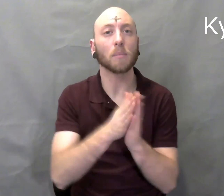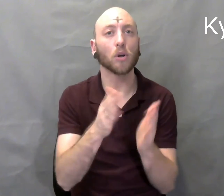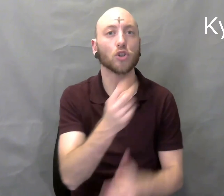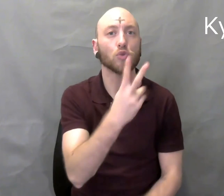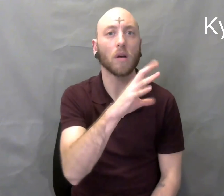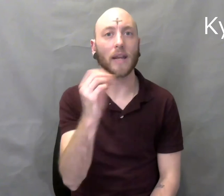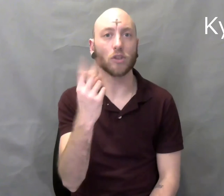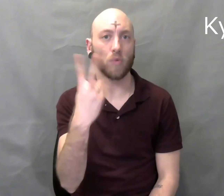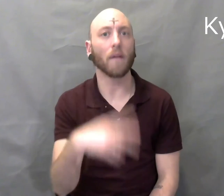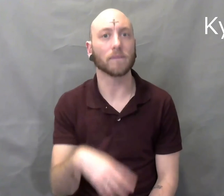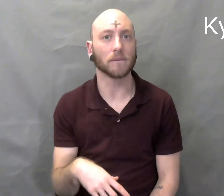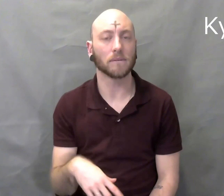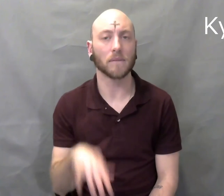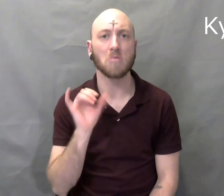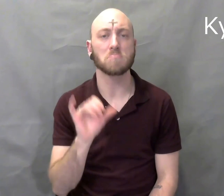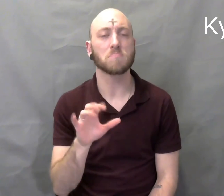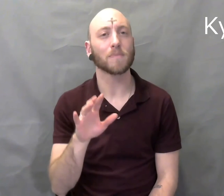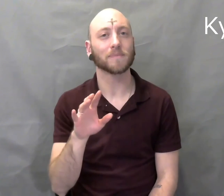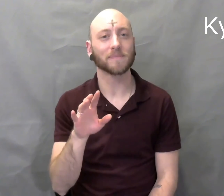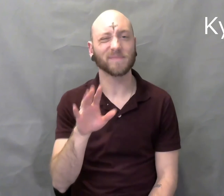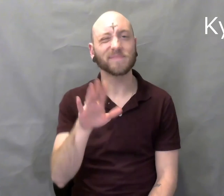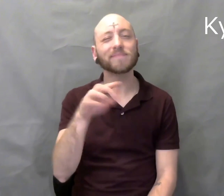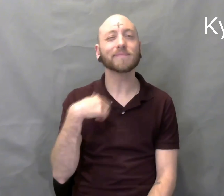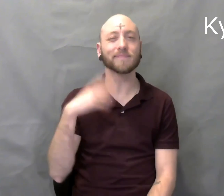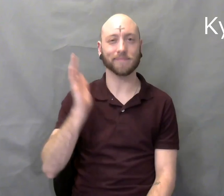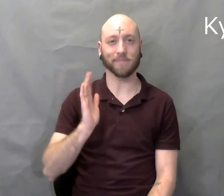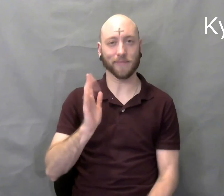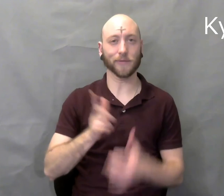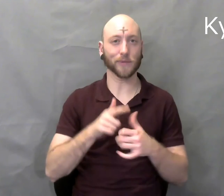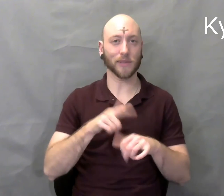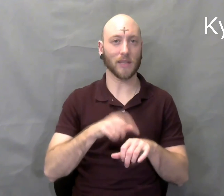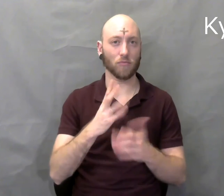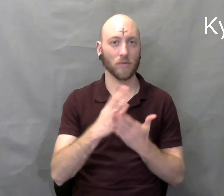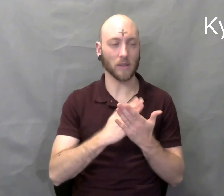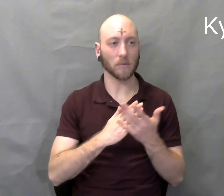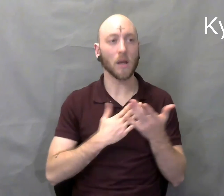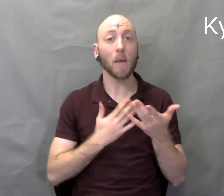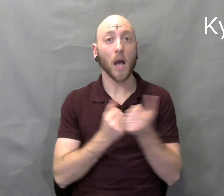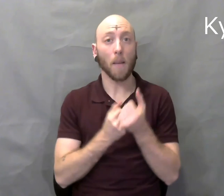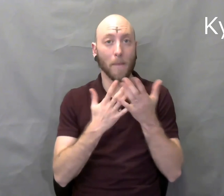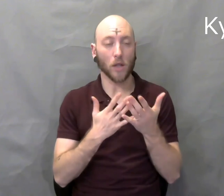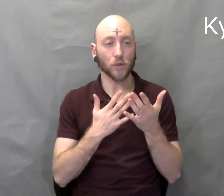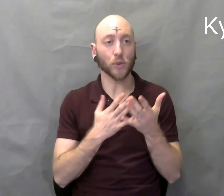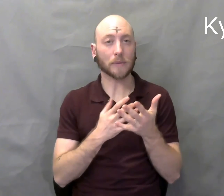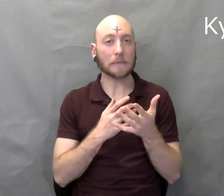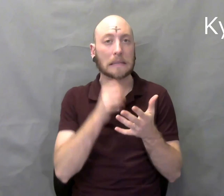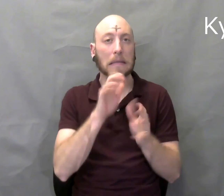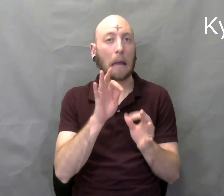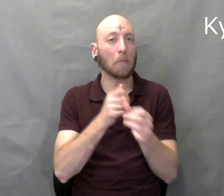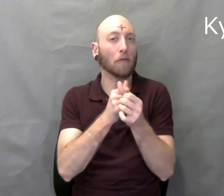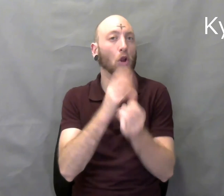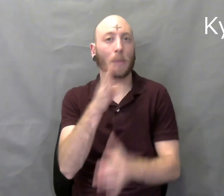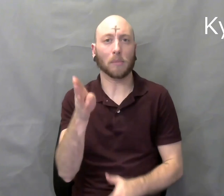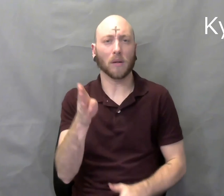And it took me a while when I first went through the steps. My sponsor, he didn't go exactly as it said in the big book. And that was okay. That's